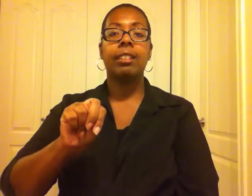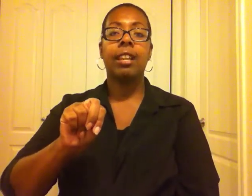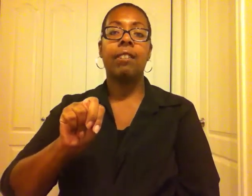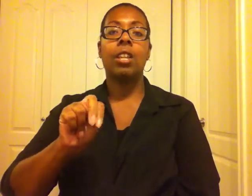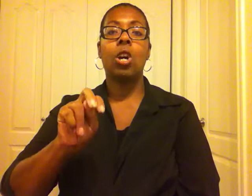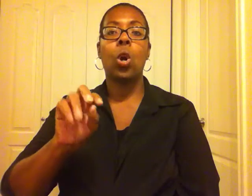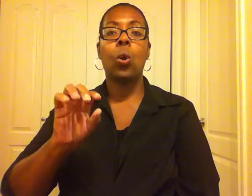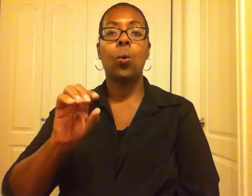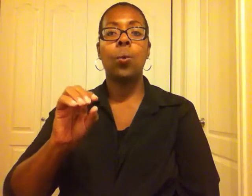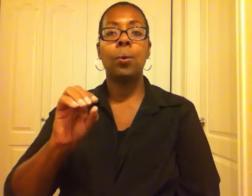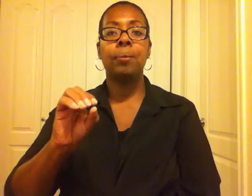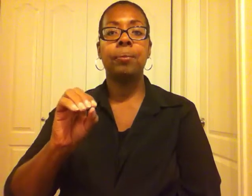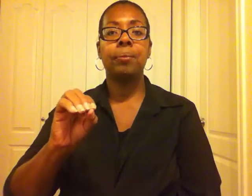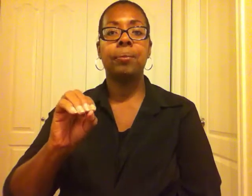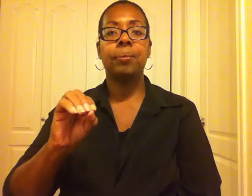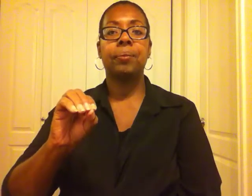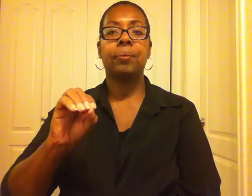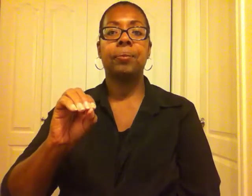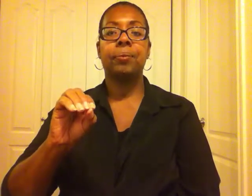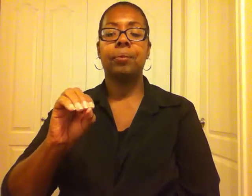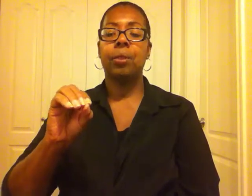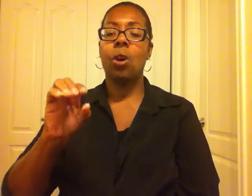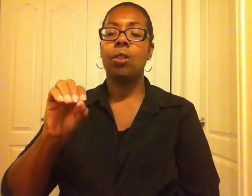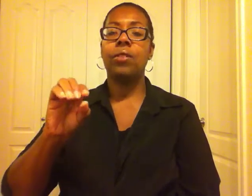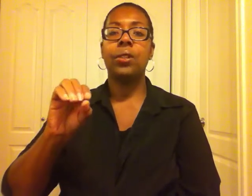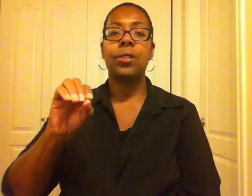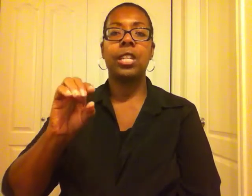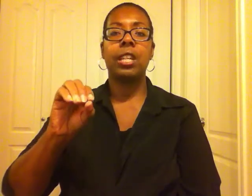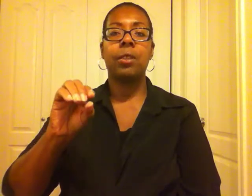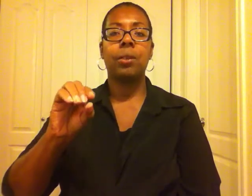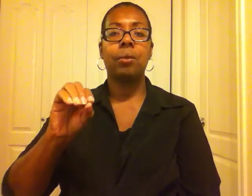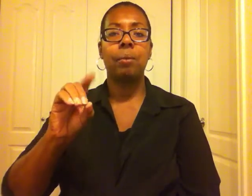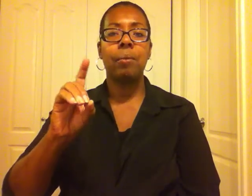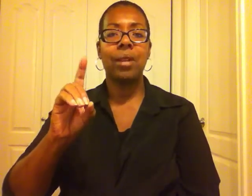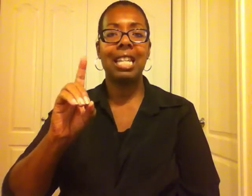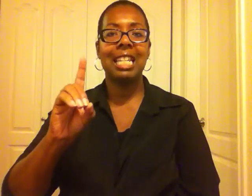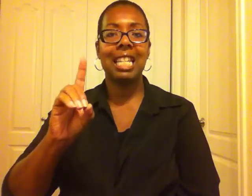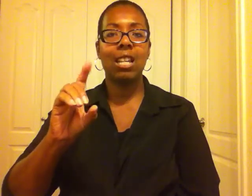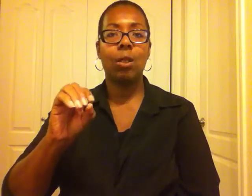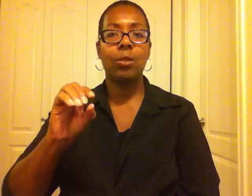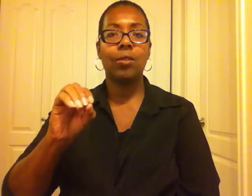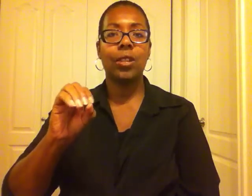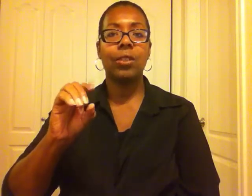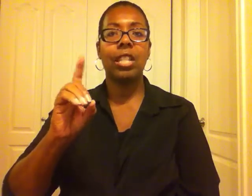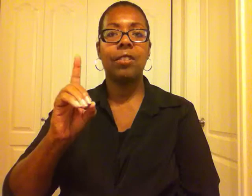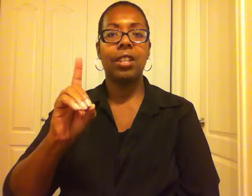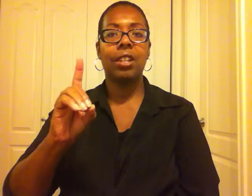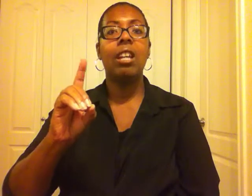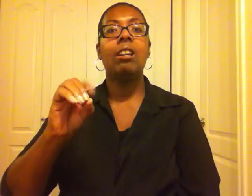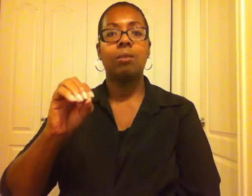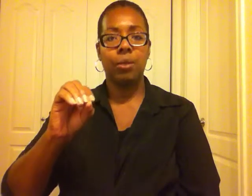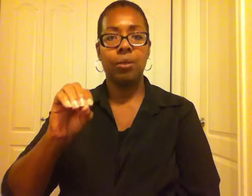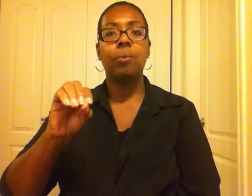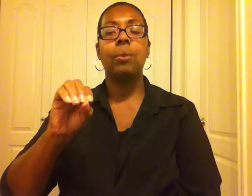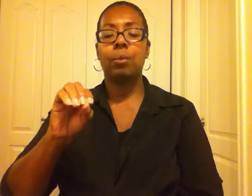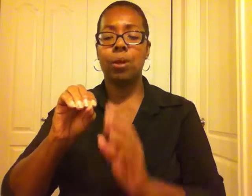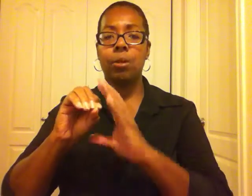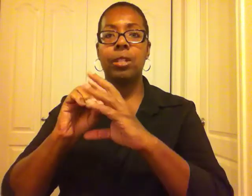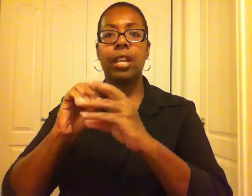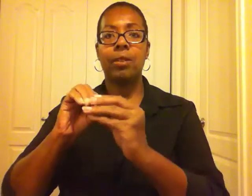And then an O, all the fingers together. Remember that D, all those fingers down there? Or put them all down